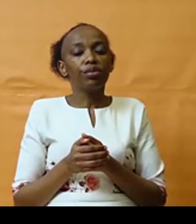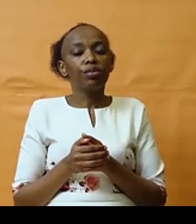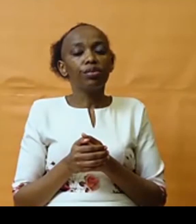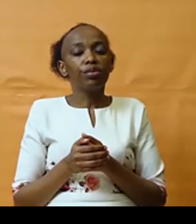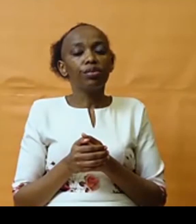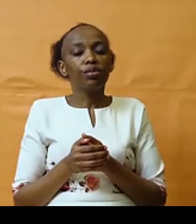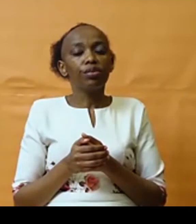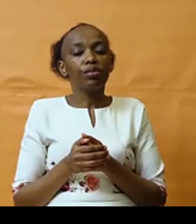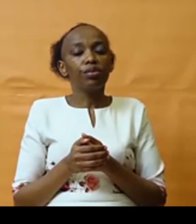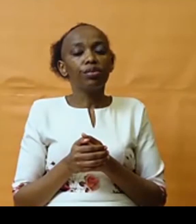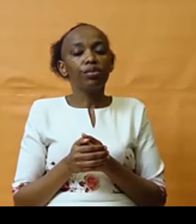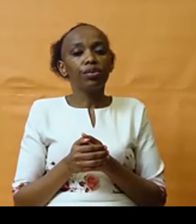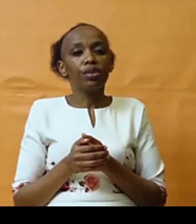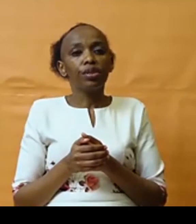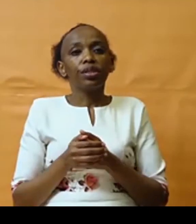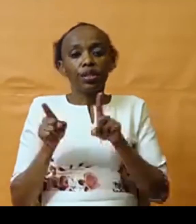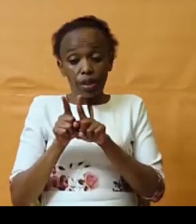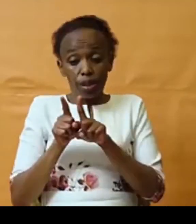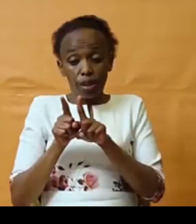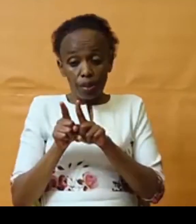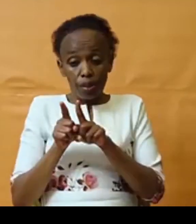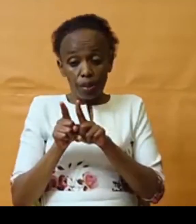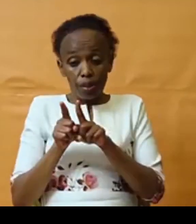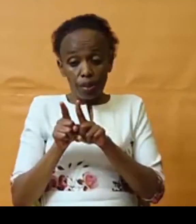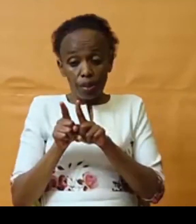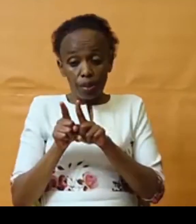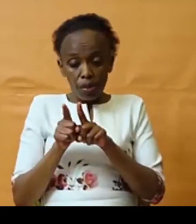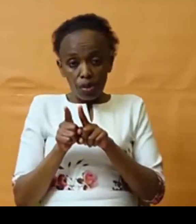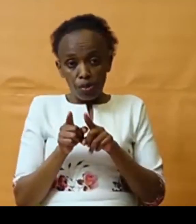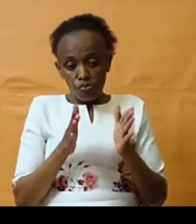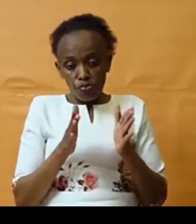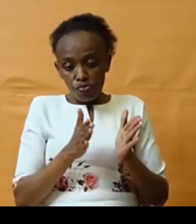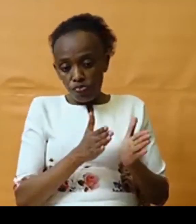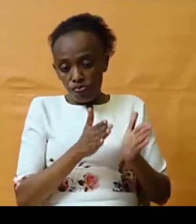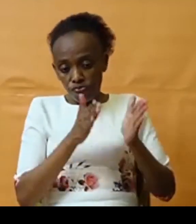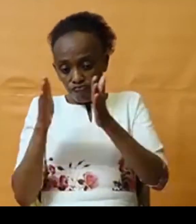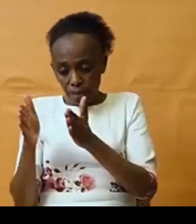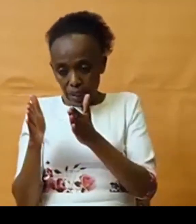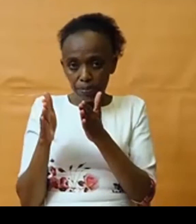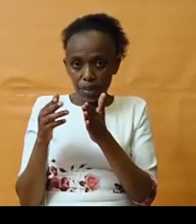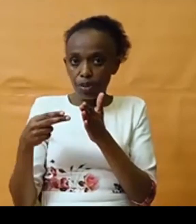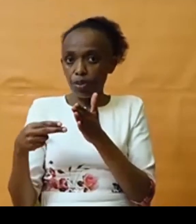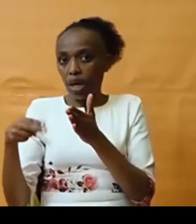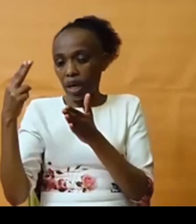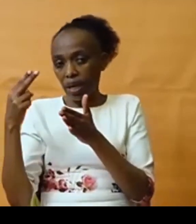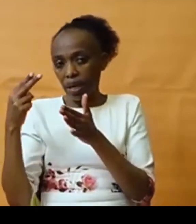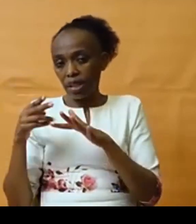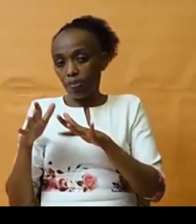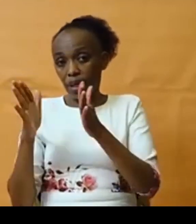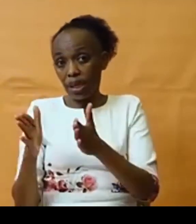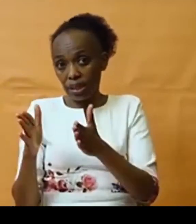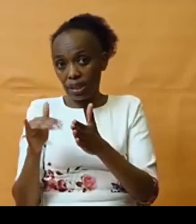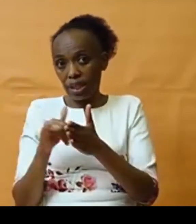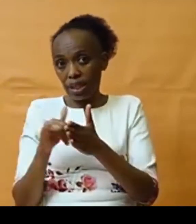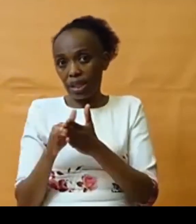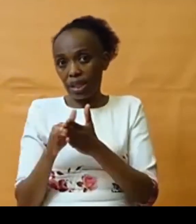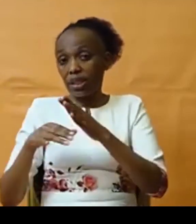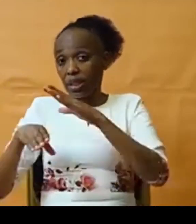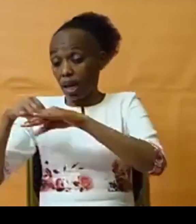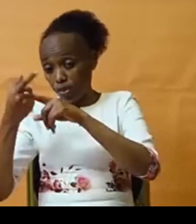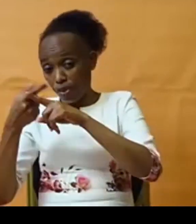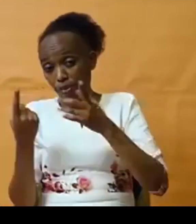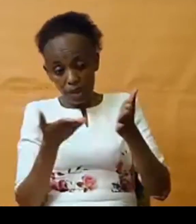distill them into these high spreads that result from